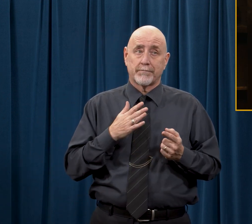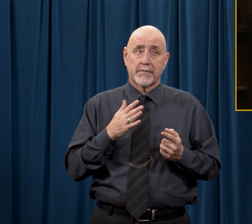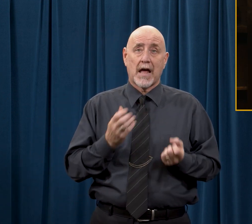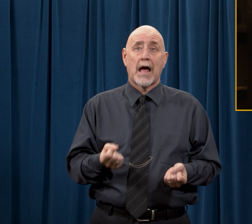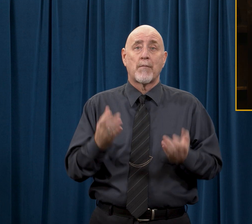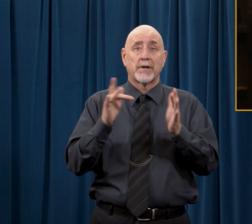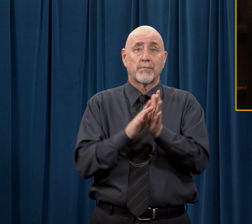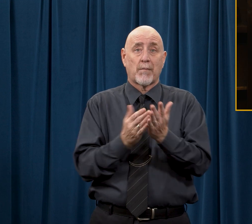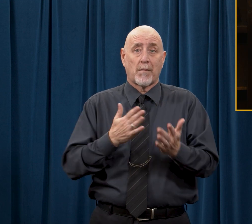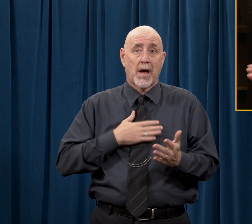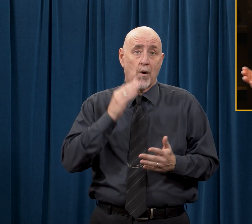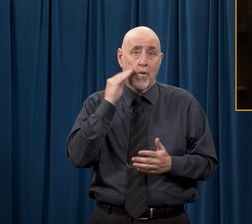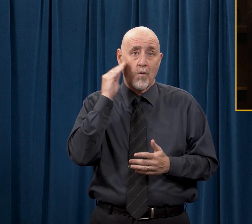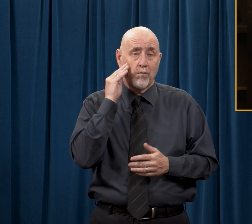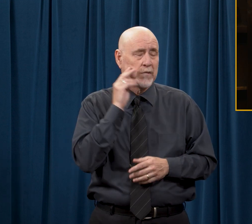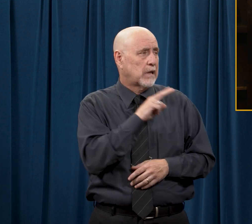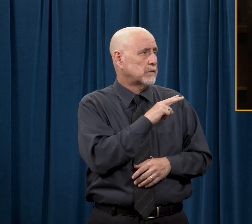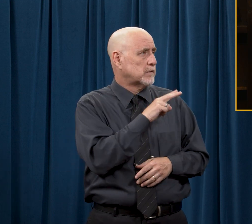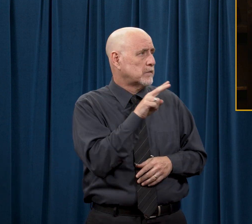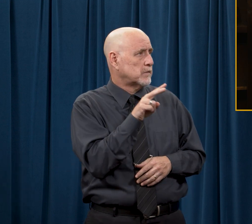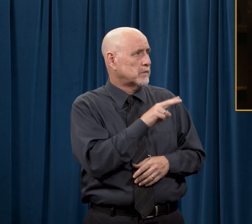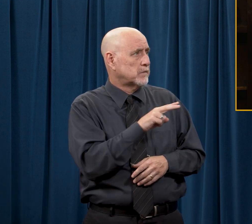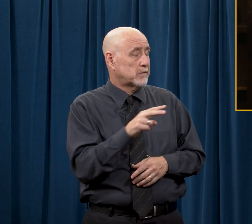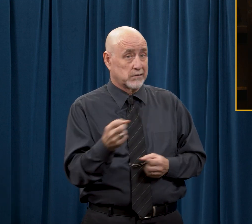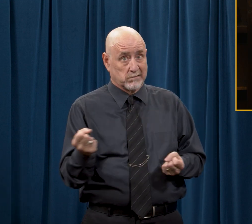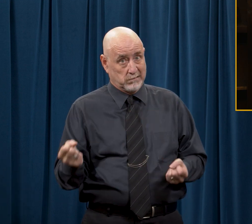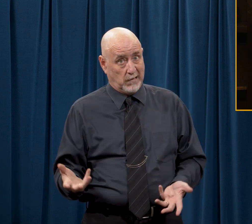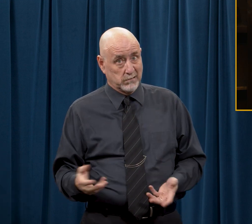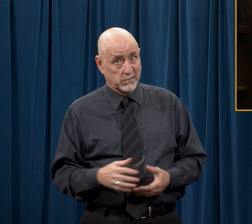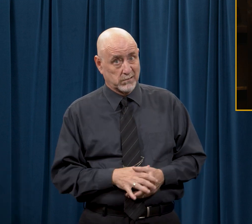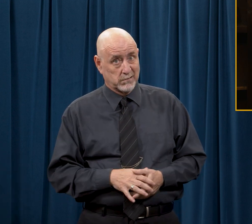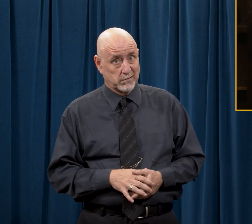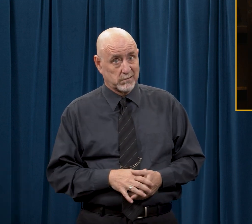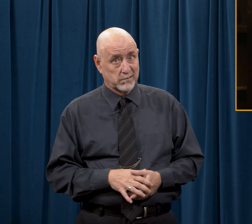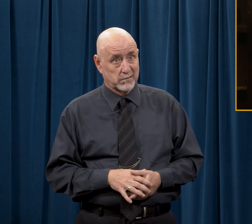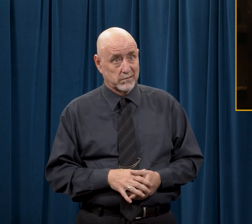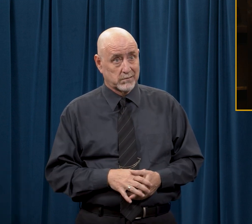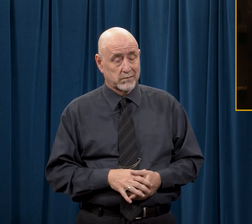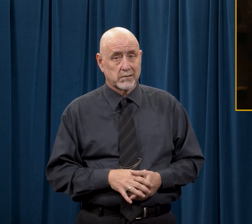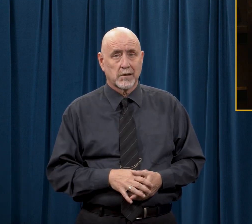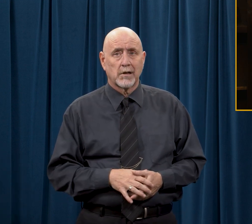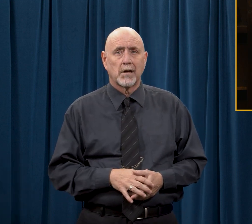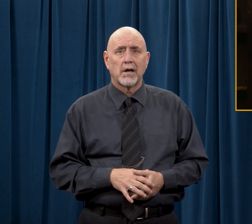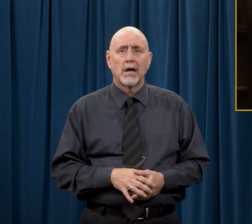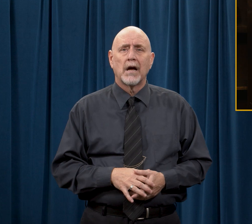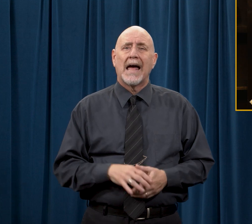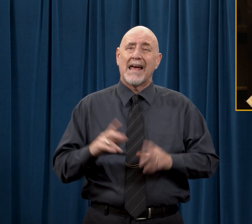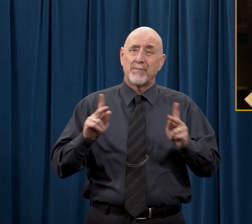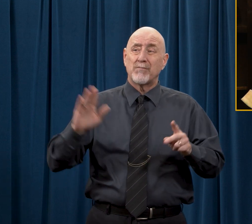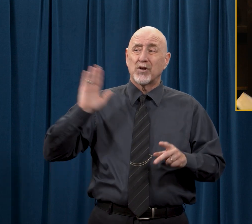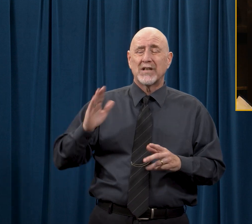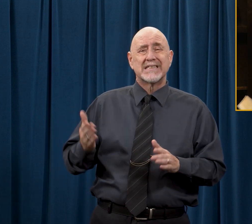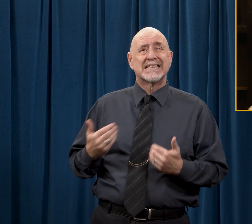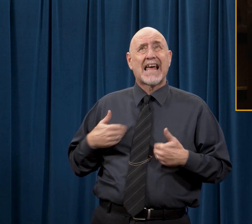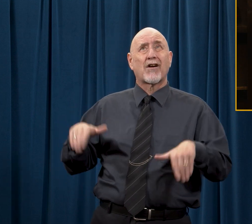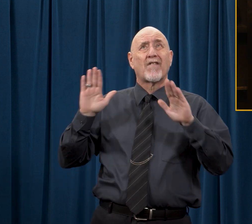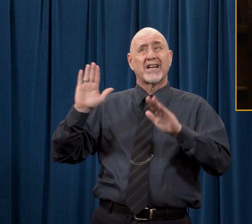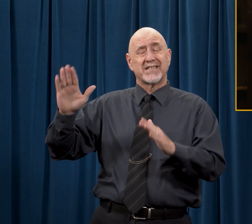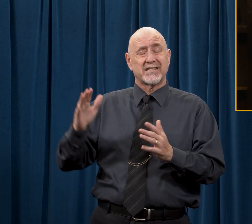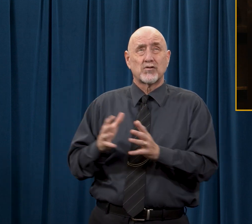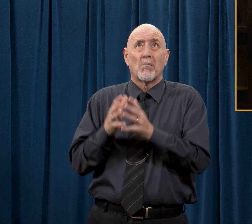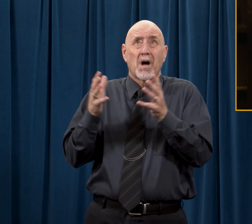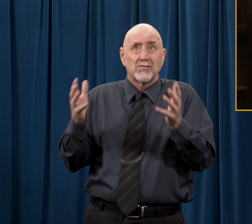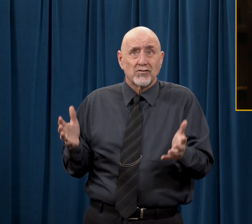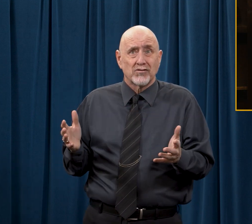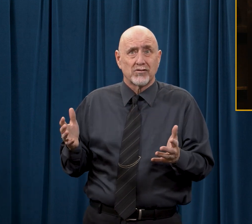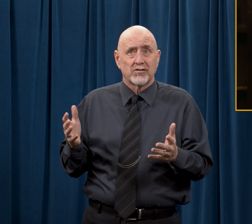I look at the number of Bibles I have in my home, I have a lot. And these are people that